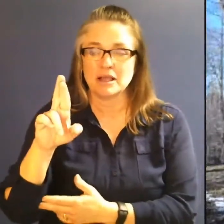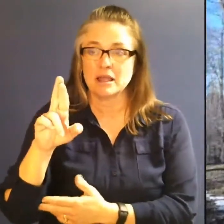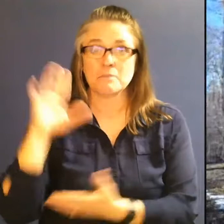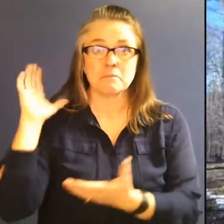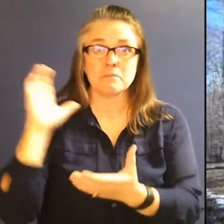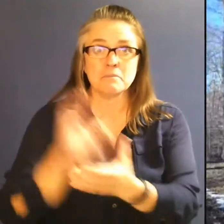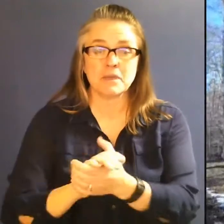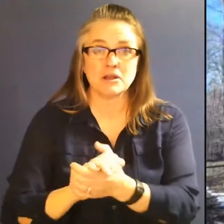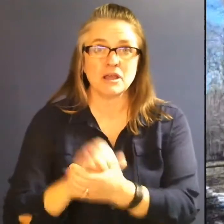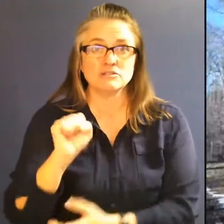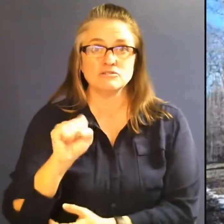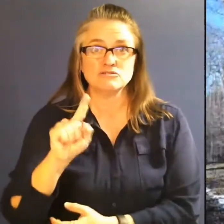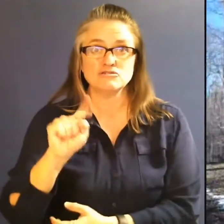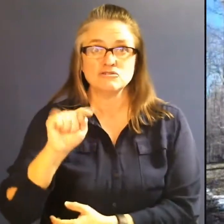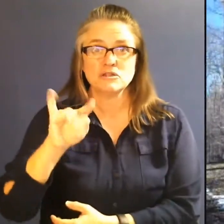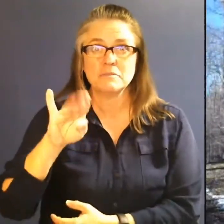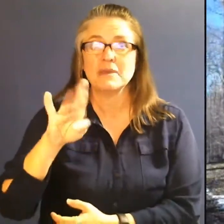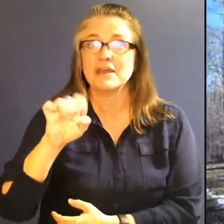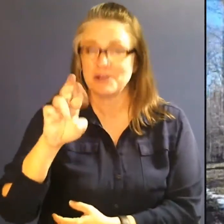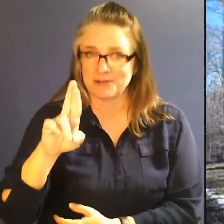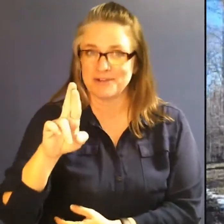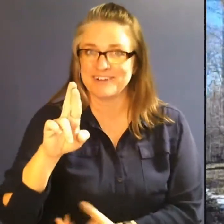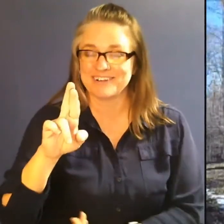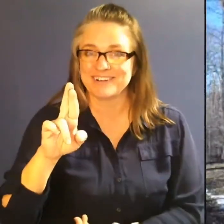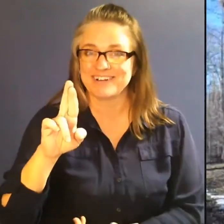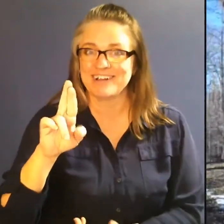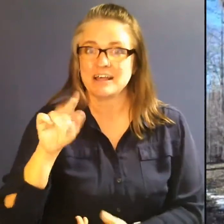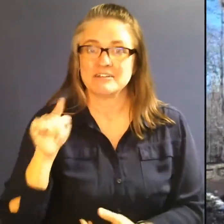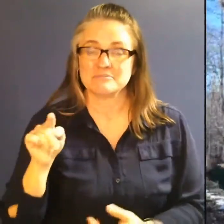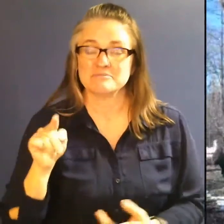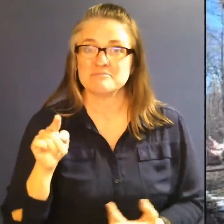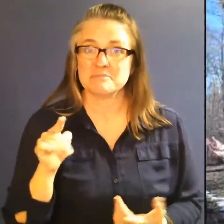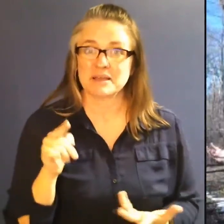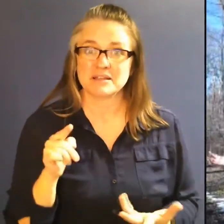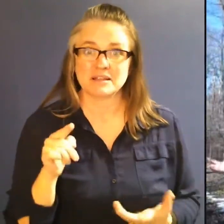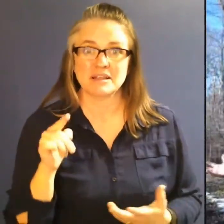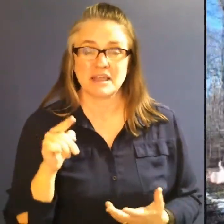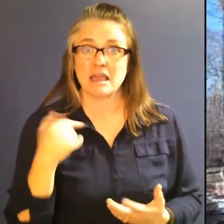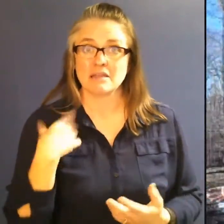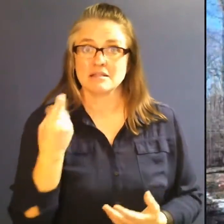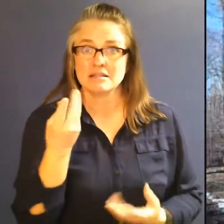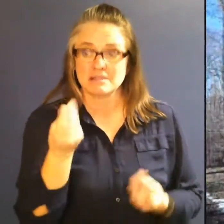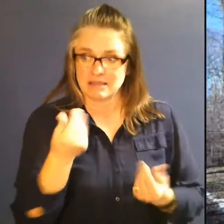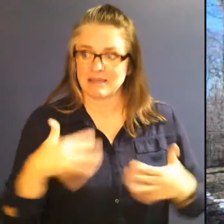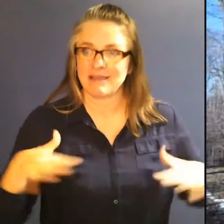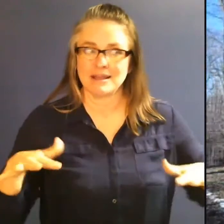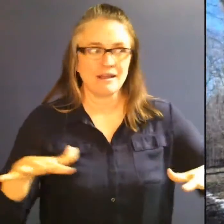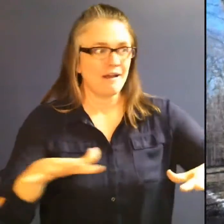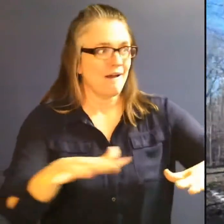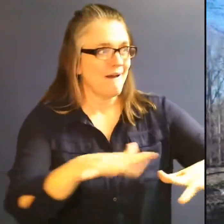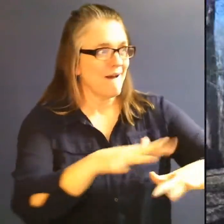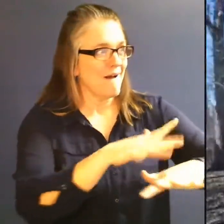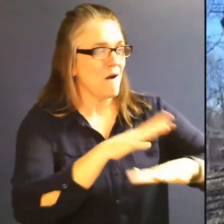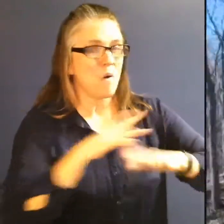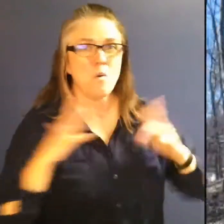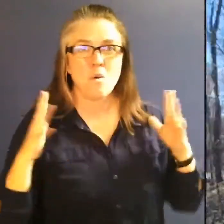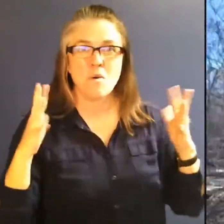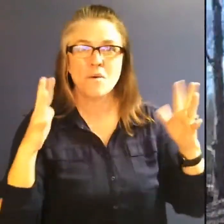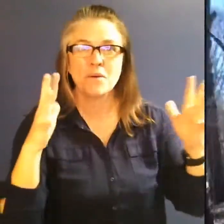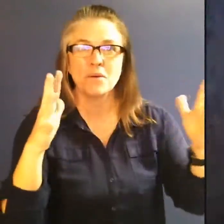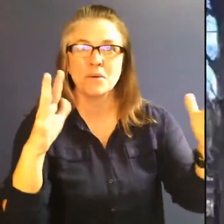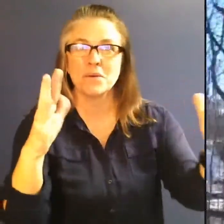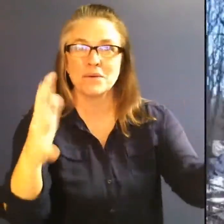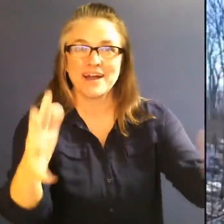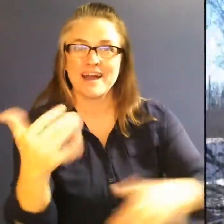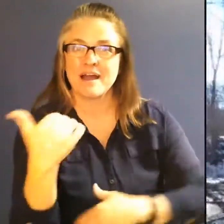back in their family they had made it on land in that family. So he looked around and he said, "Wow, this woods has a lot of maple trees in it, a